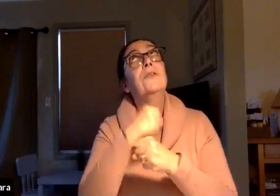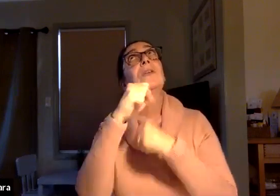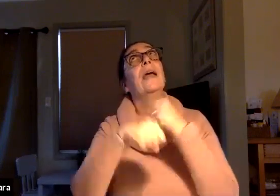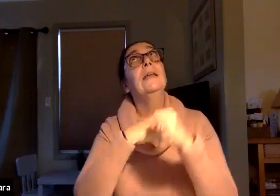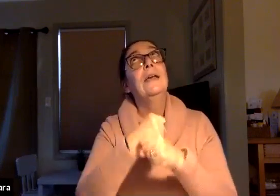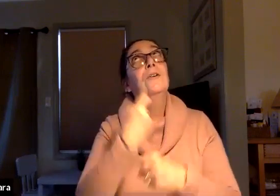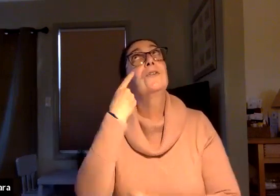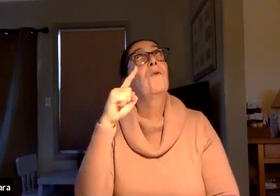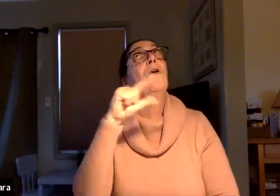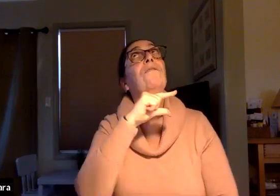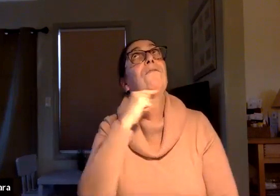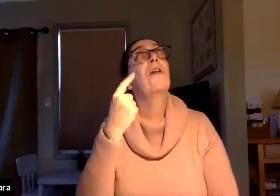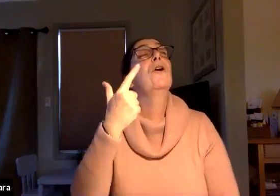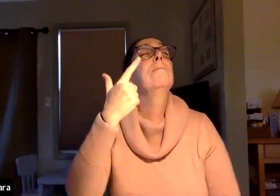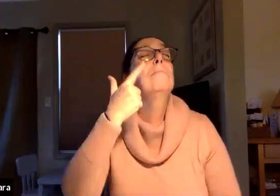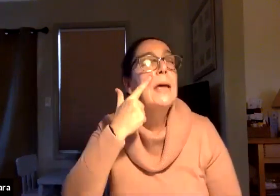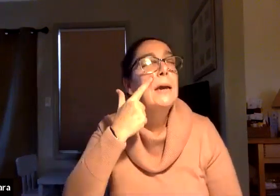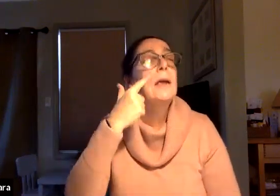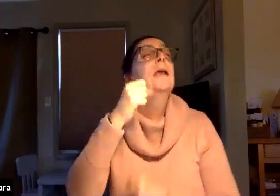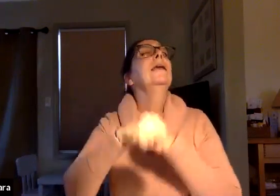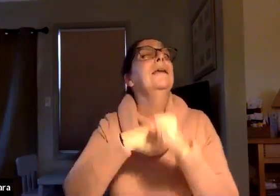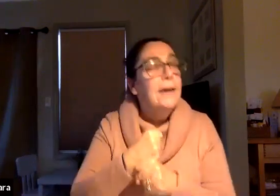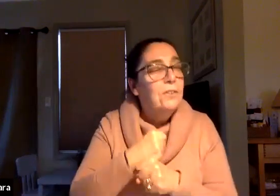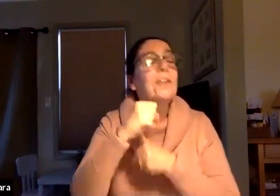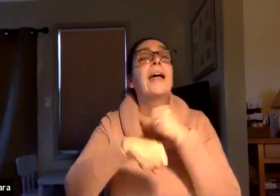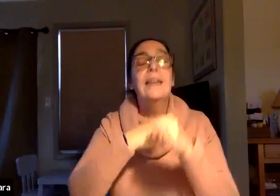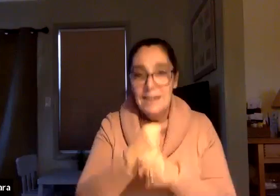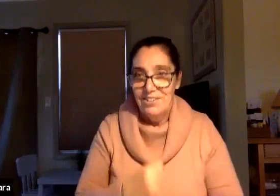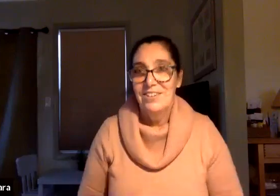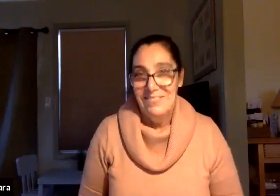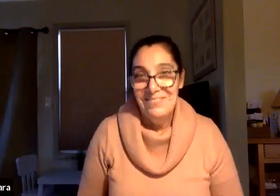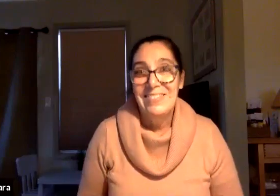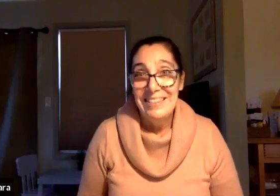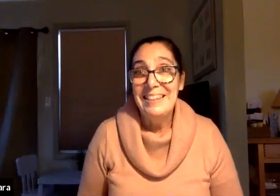years and years for Father Min. Years and years.